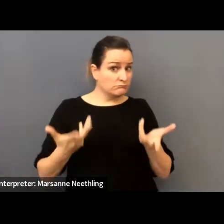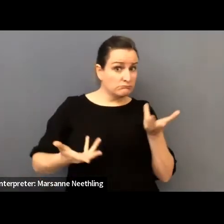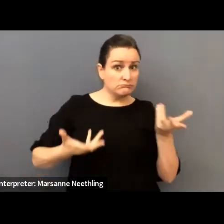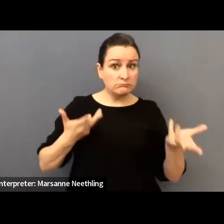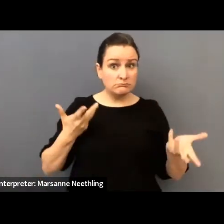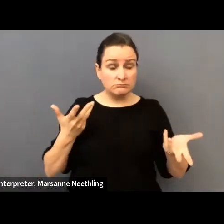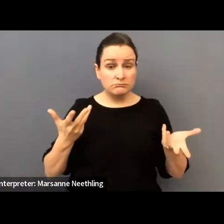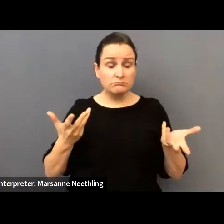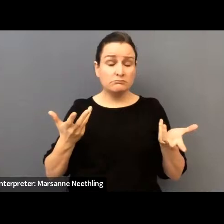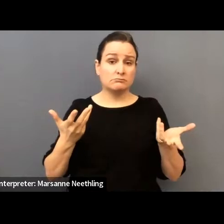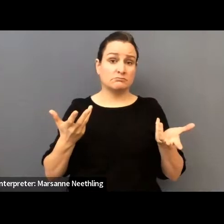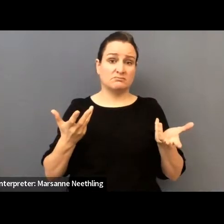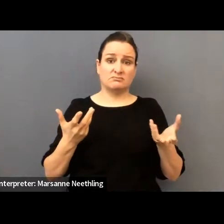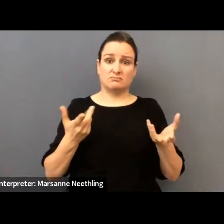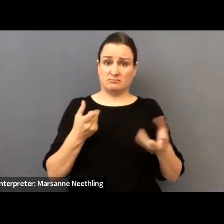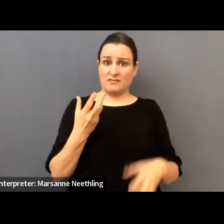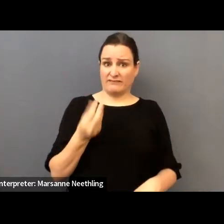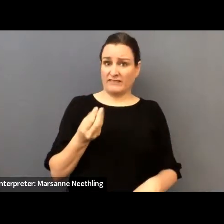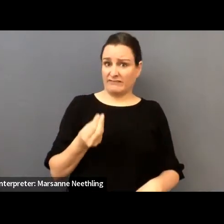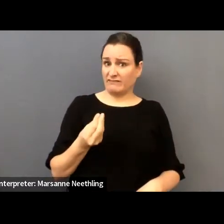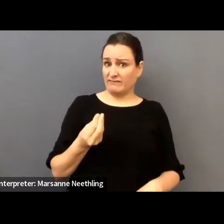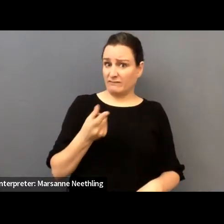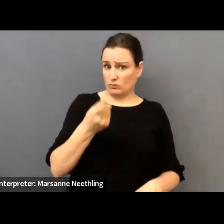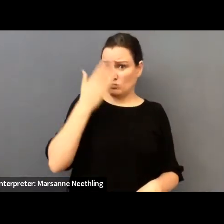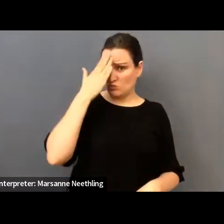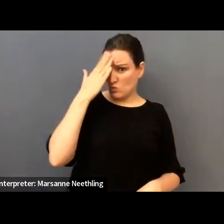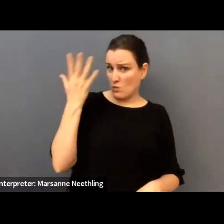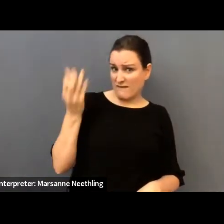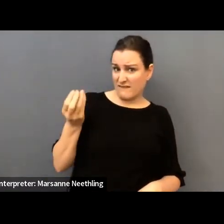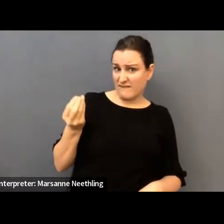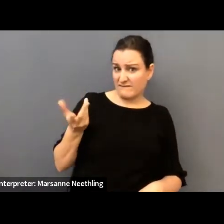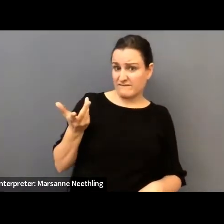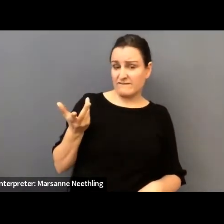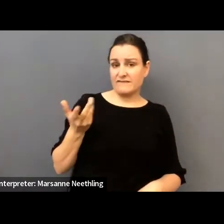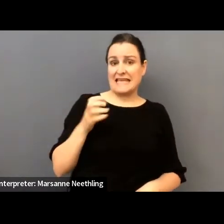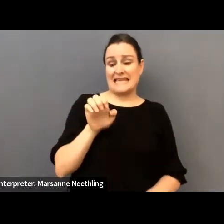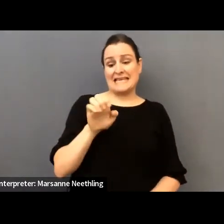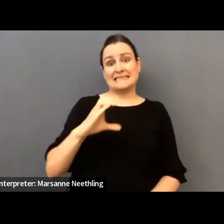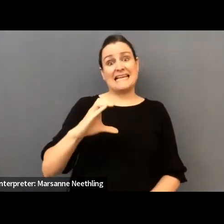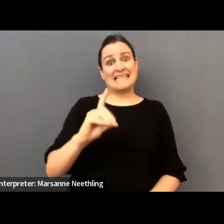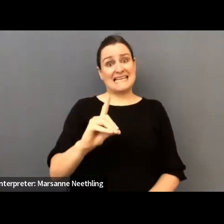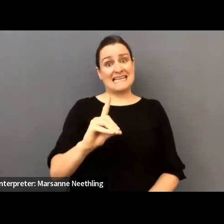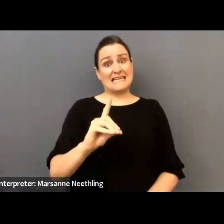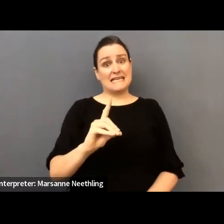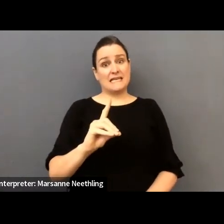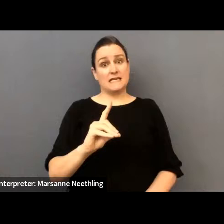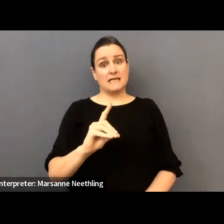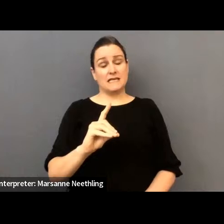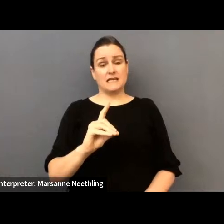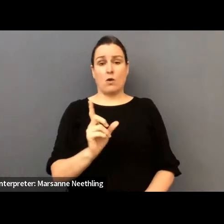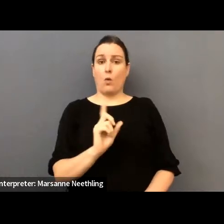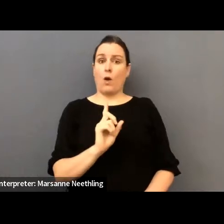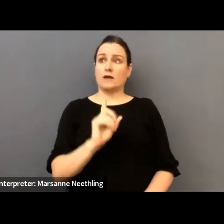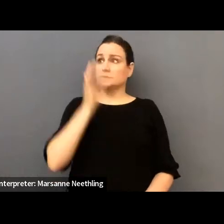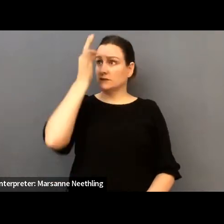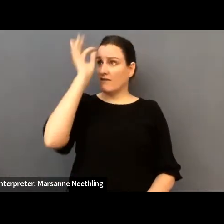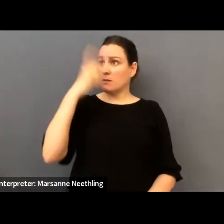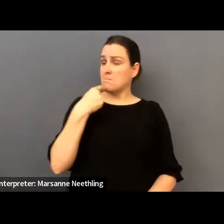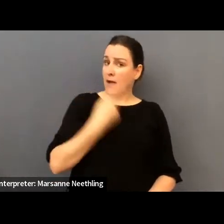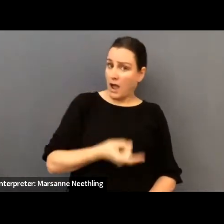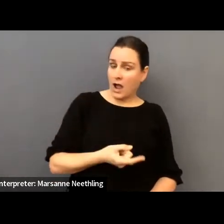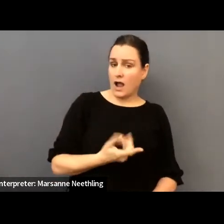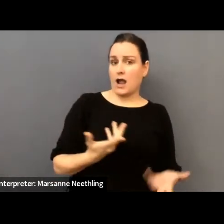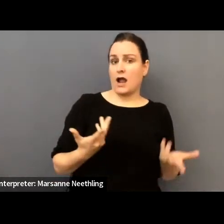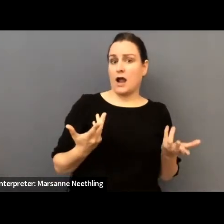they might have any knowledge about that. The issue of early childhood education and what are the